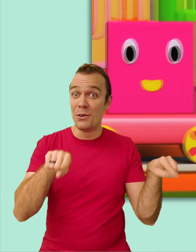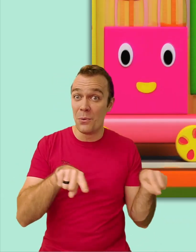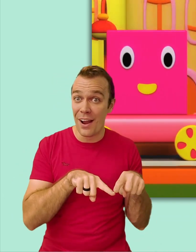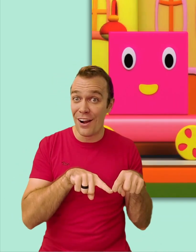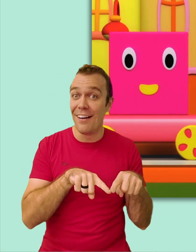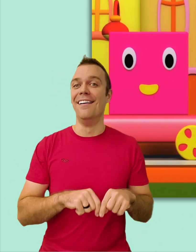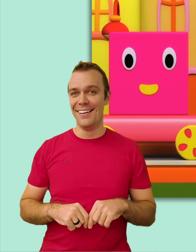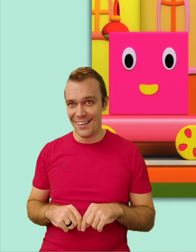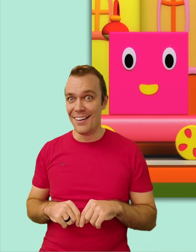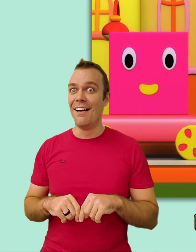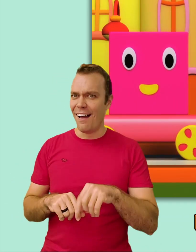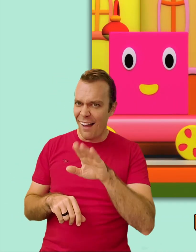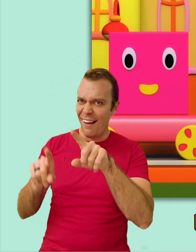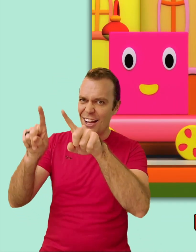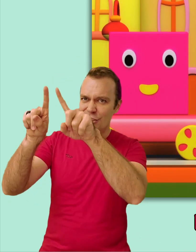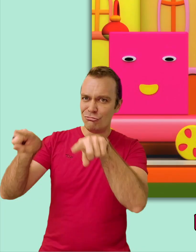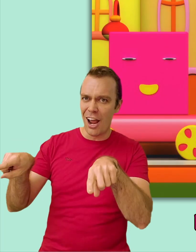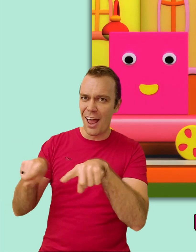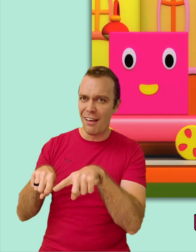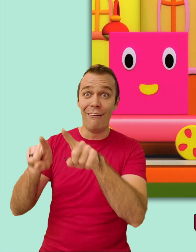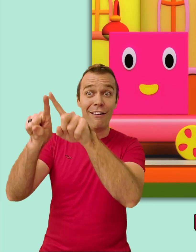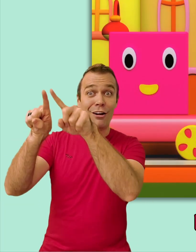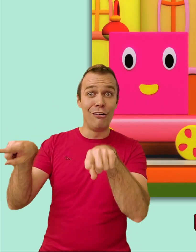Mr. Square did? Mr.